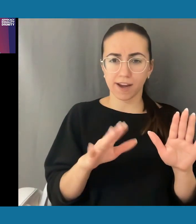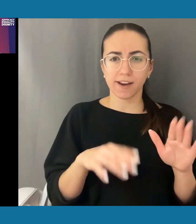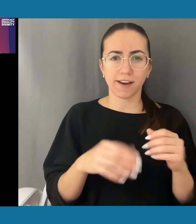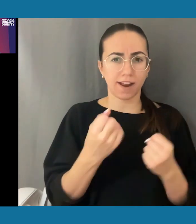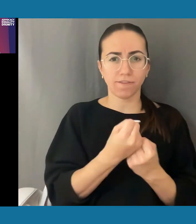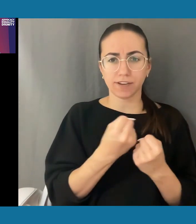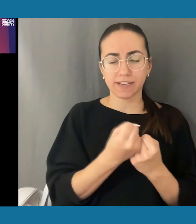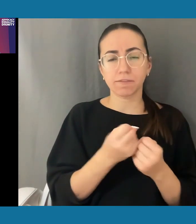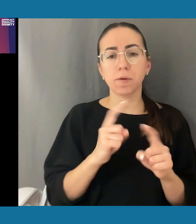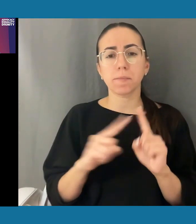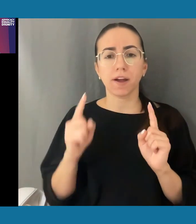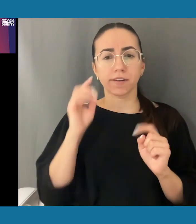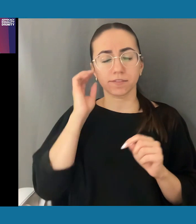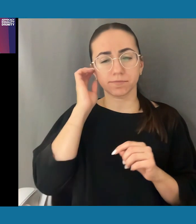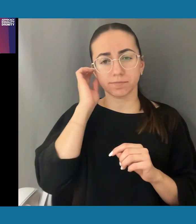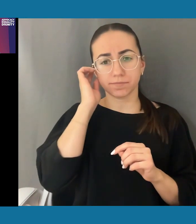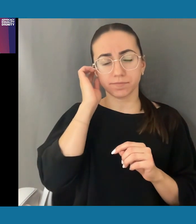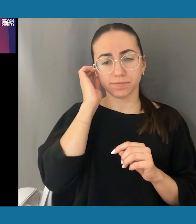the concept of